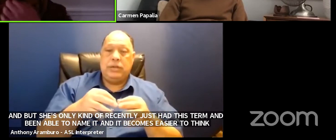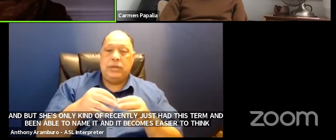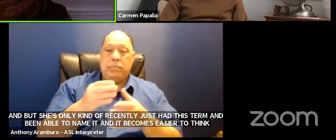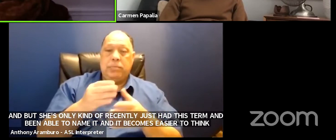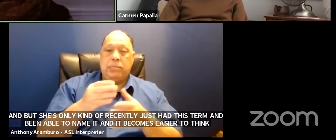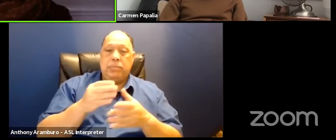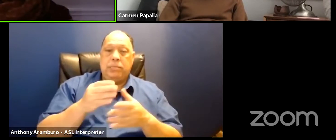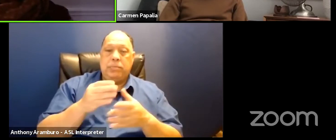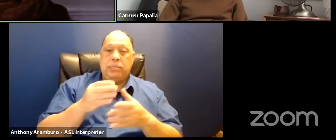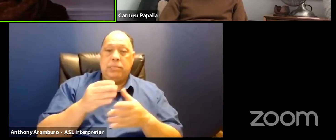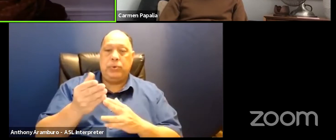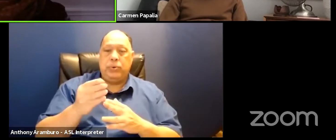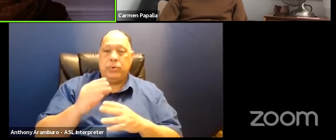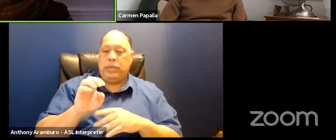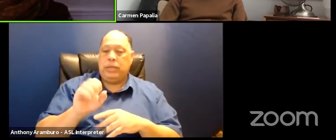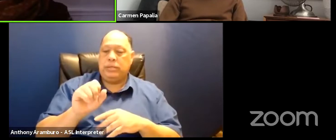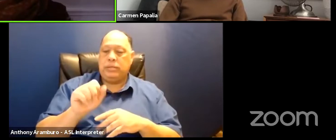essay.